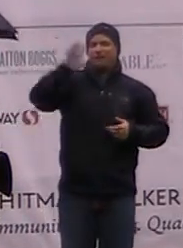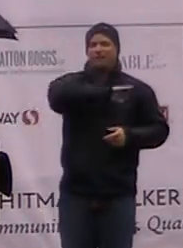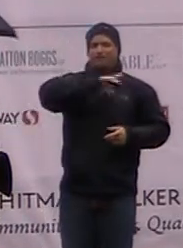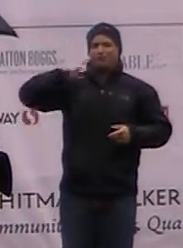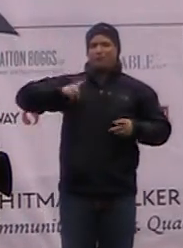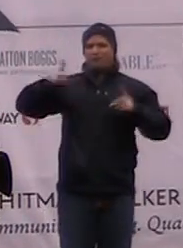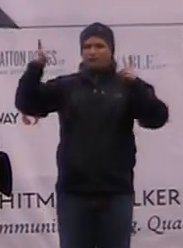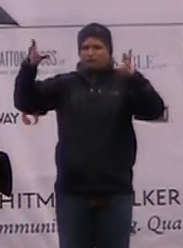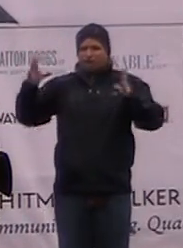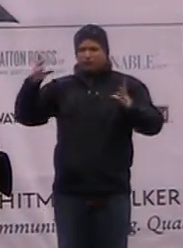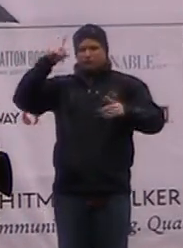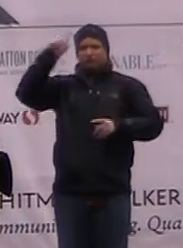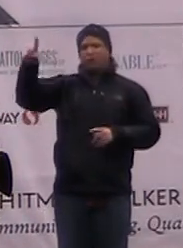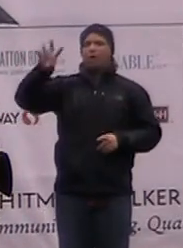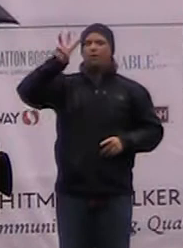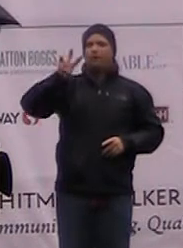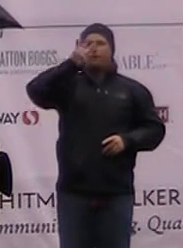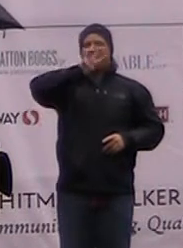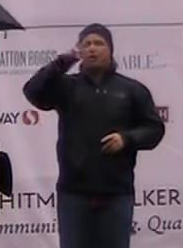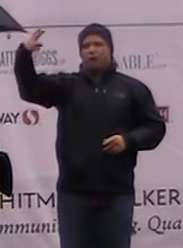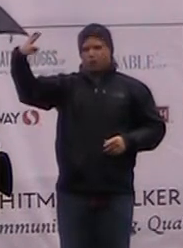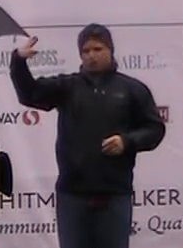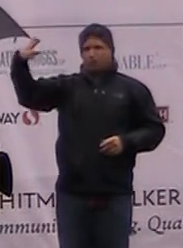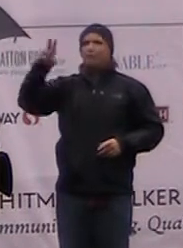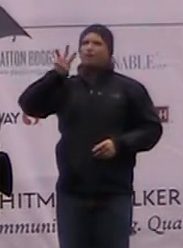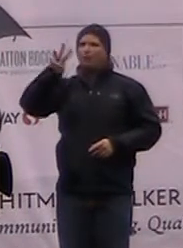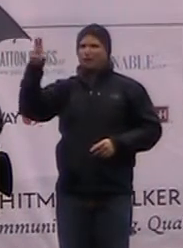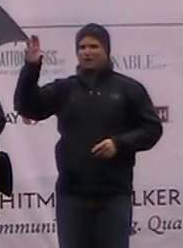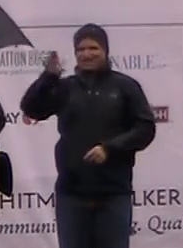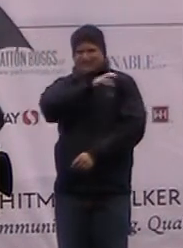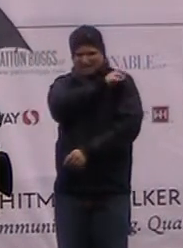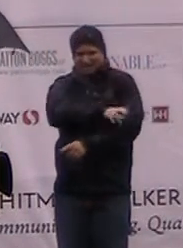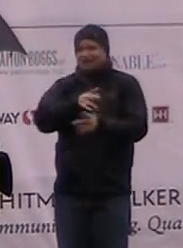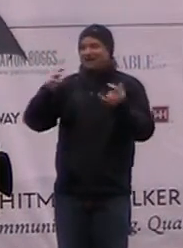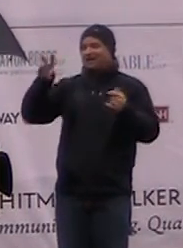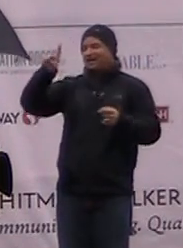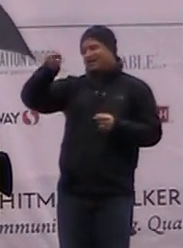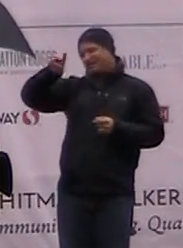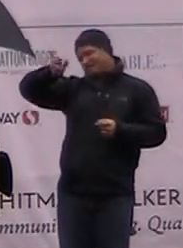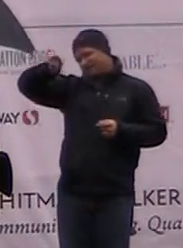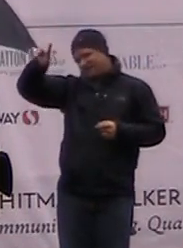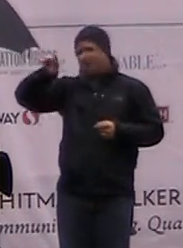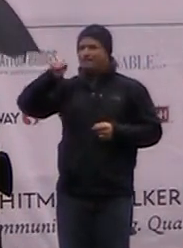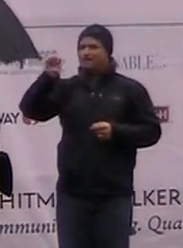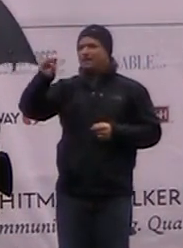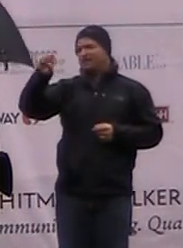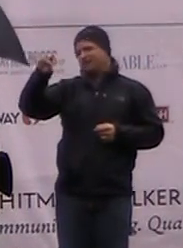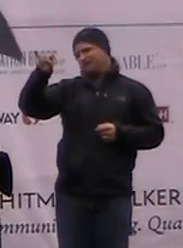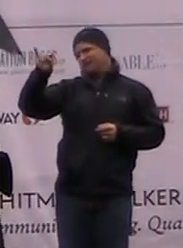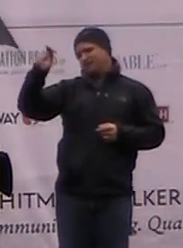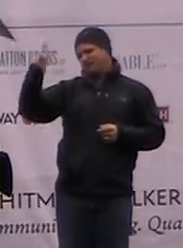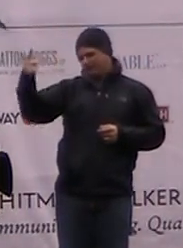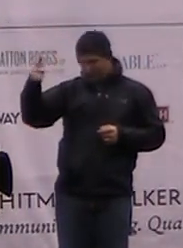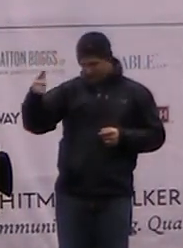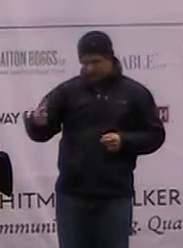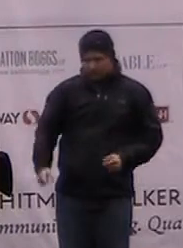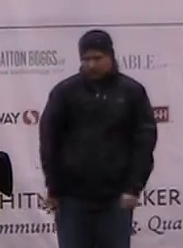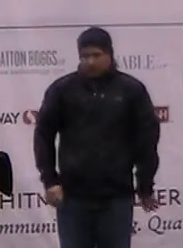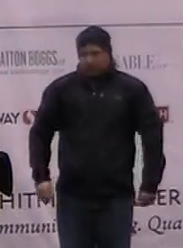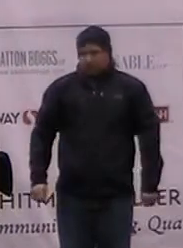of directors for Whitman-Walker Clinic, Mr. David Messing. Mr. Messing, thank you.